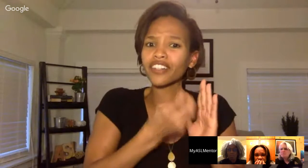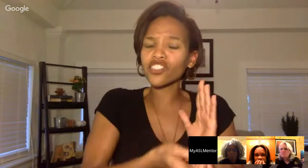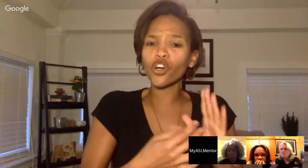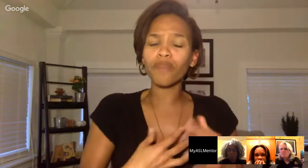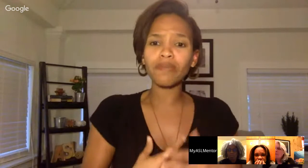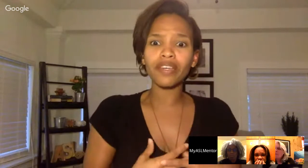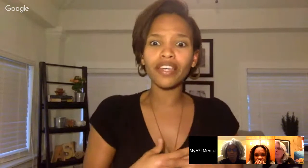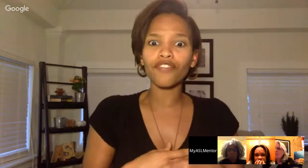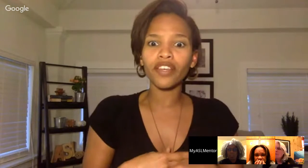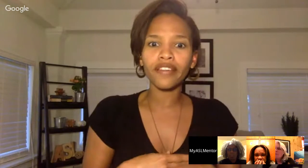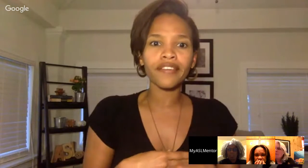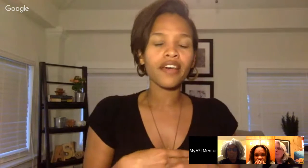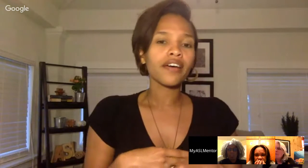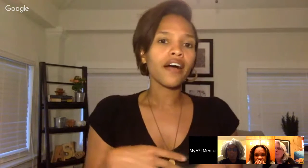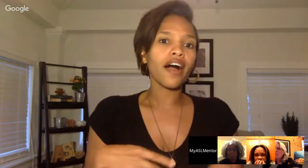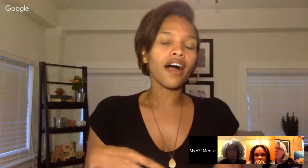sign. So maybe even,